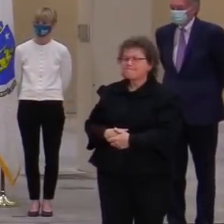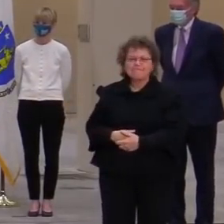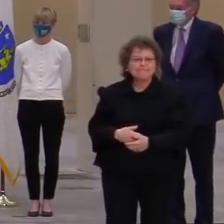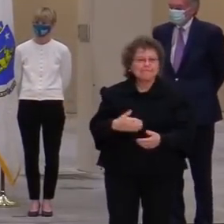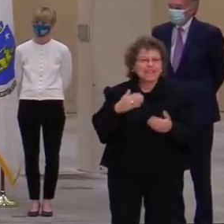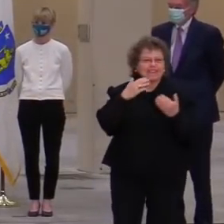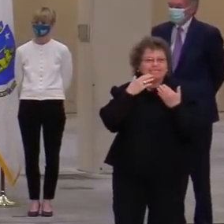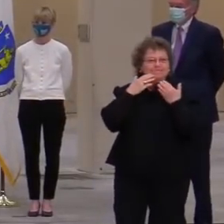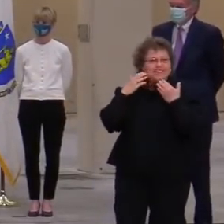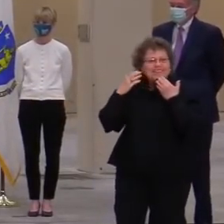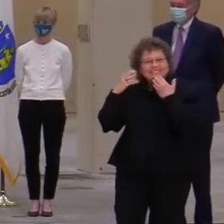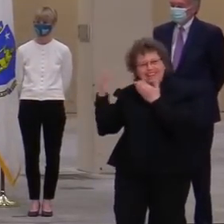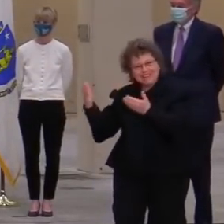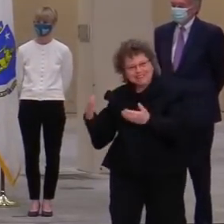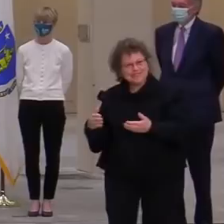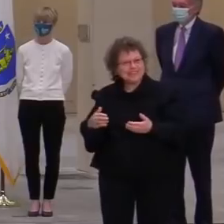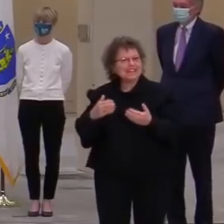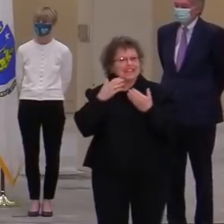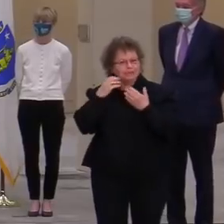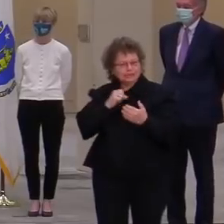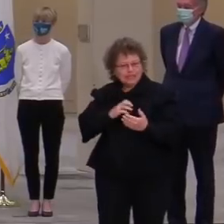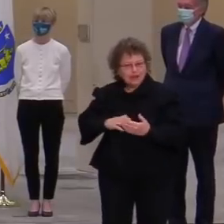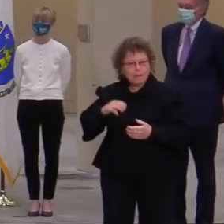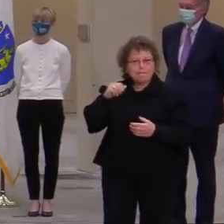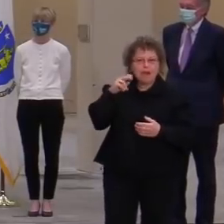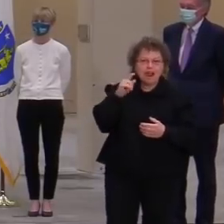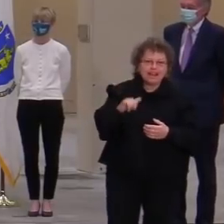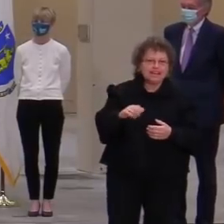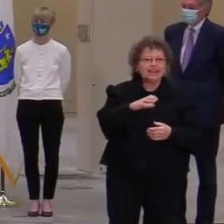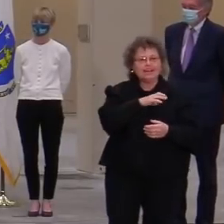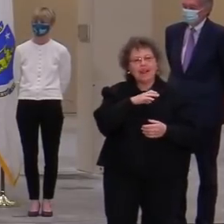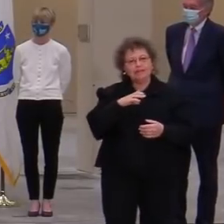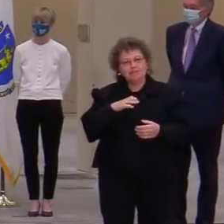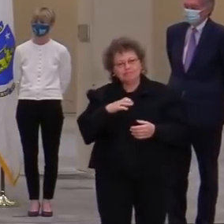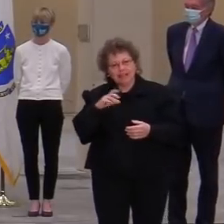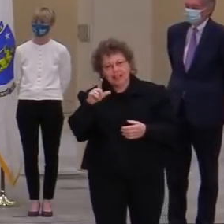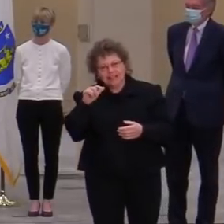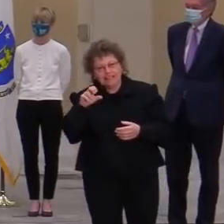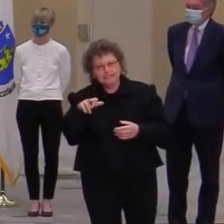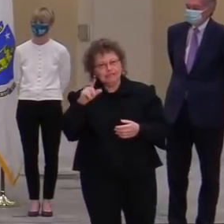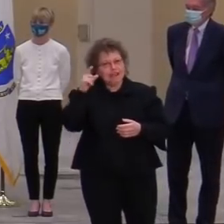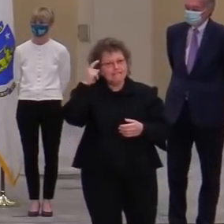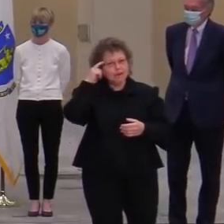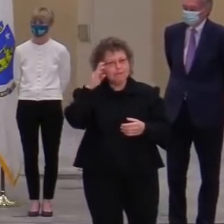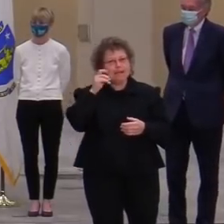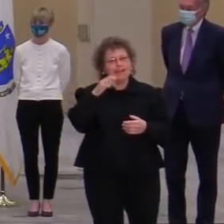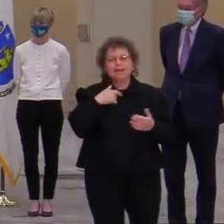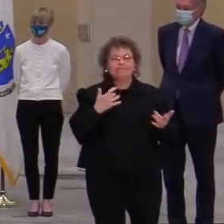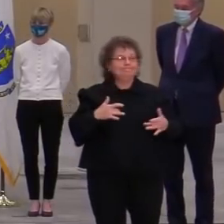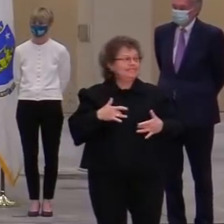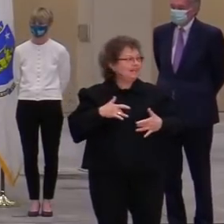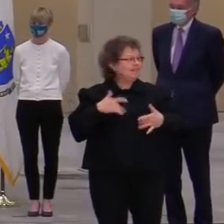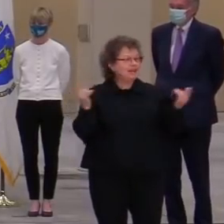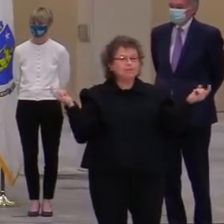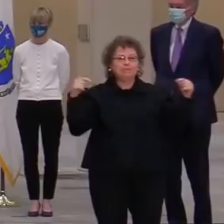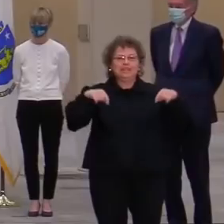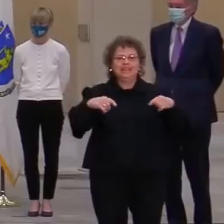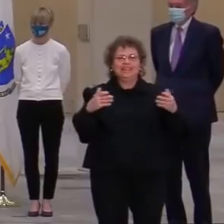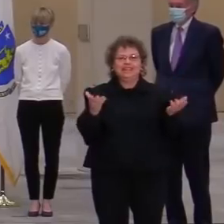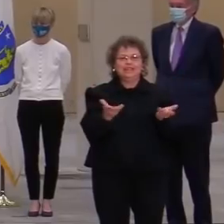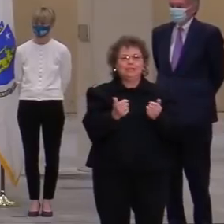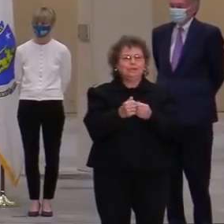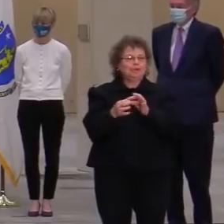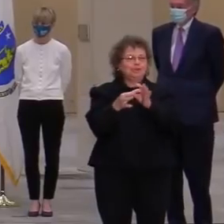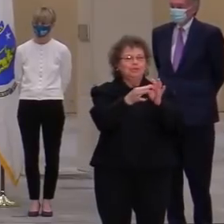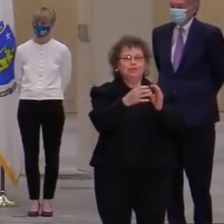Thank you, Administrator Fenton. Thank you, Senator Markey, Congressman Lynch, and Governor Baker. I'm just delighted to be here with you